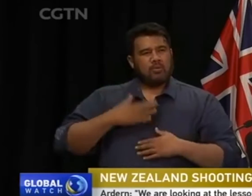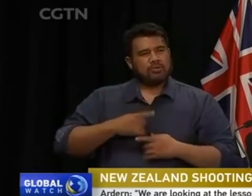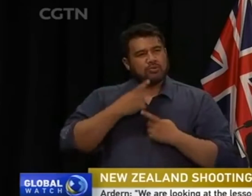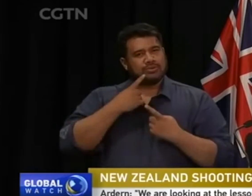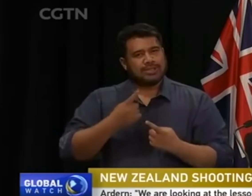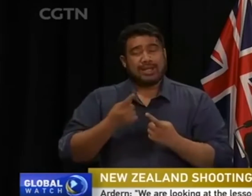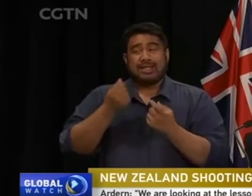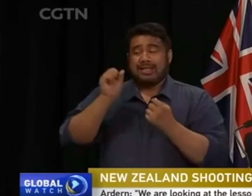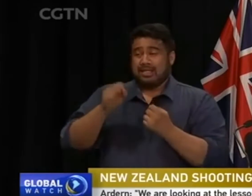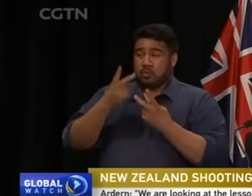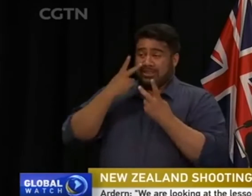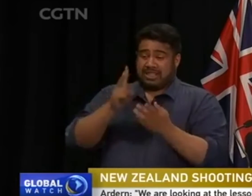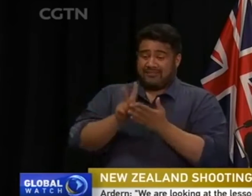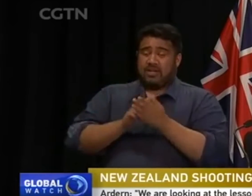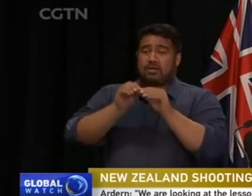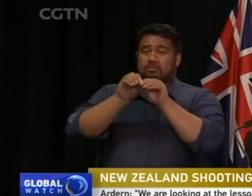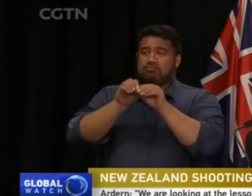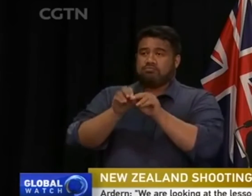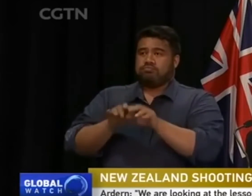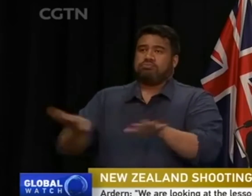a proliferation of its availability.